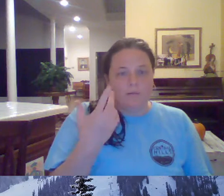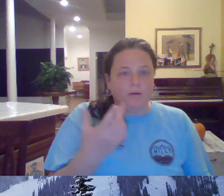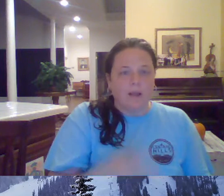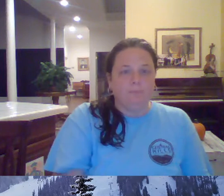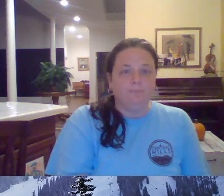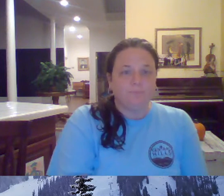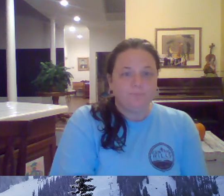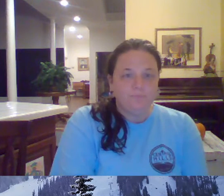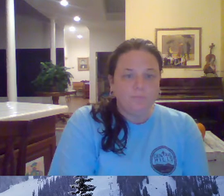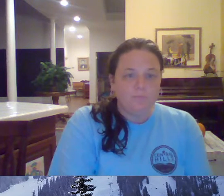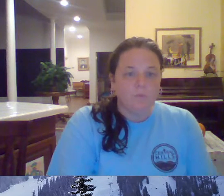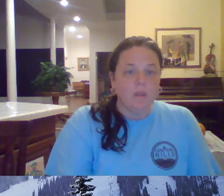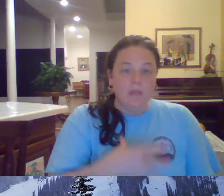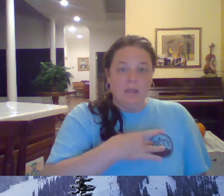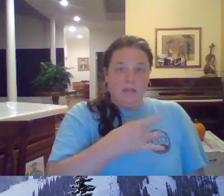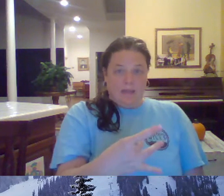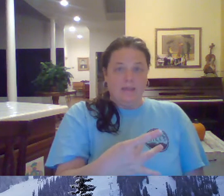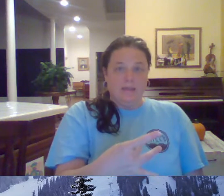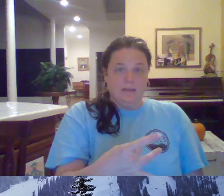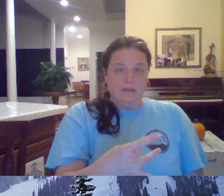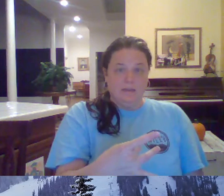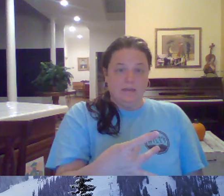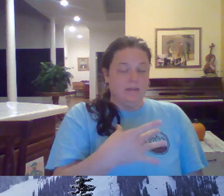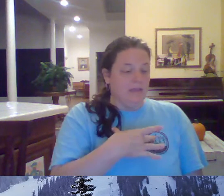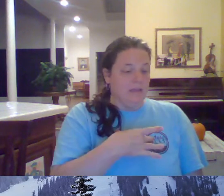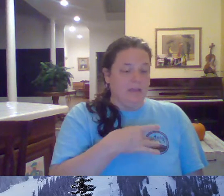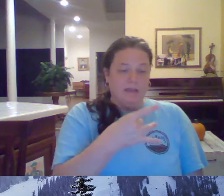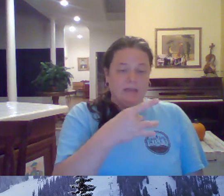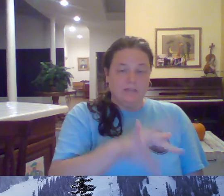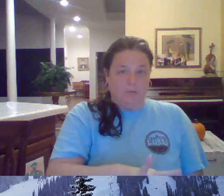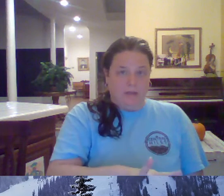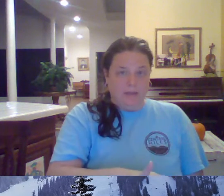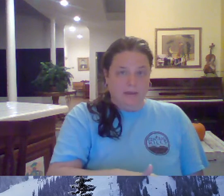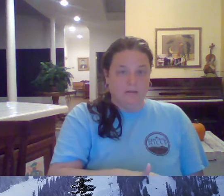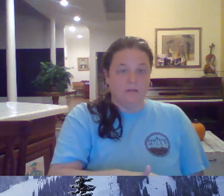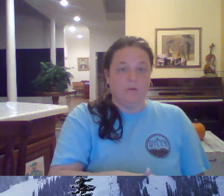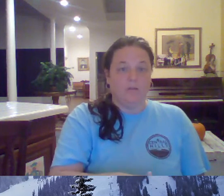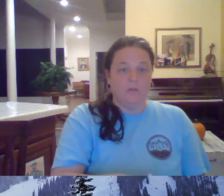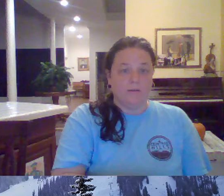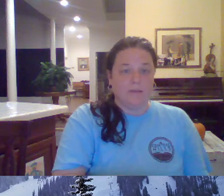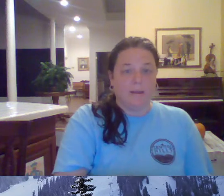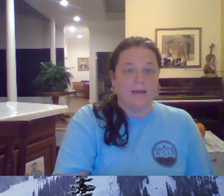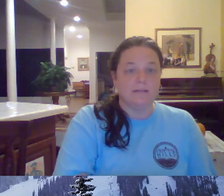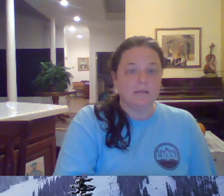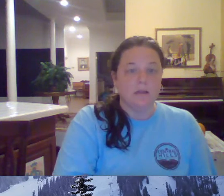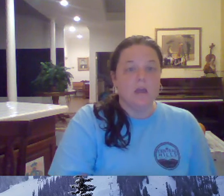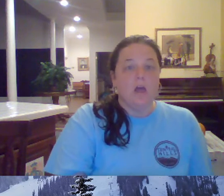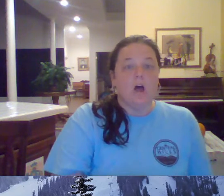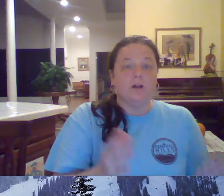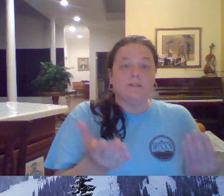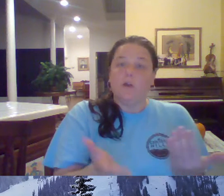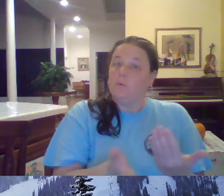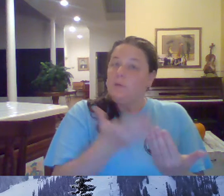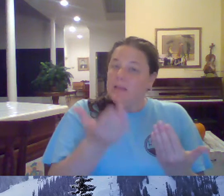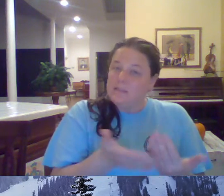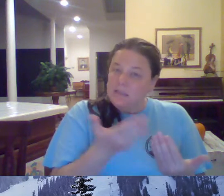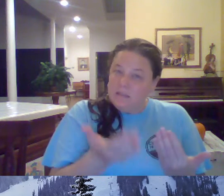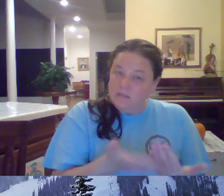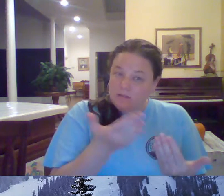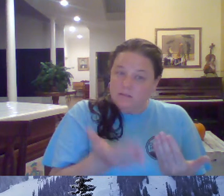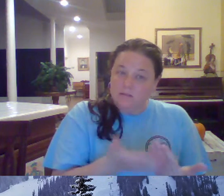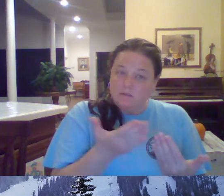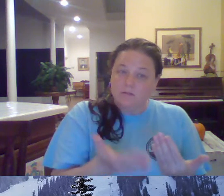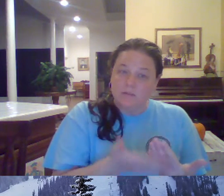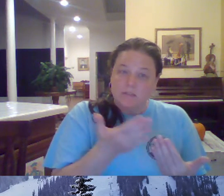boring. Okay? Like and don't like. We've learned those in the past. Also,